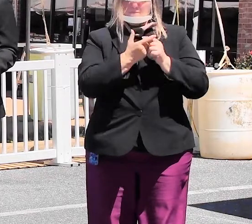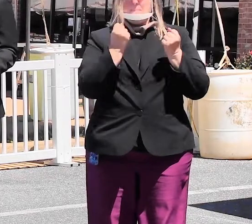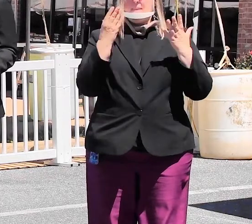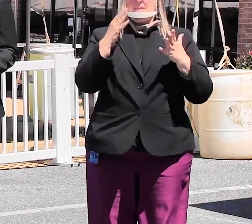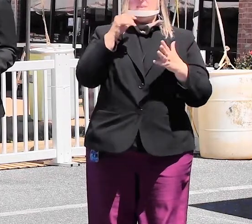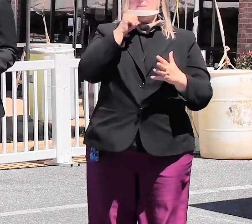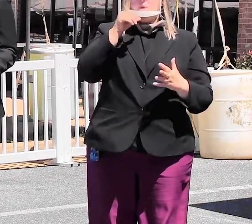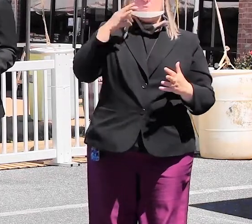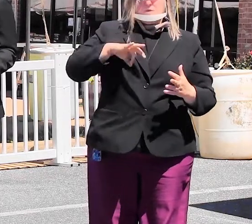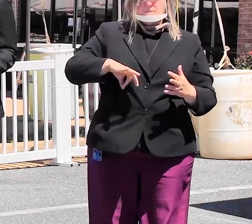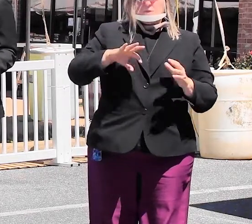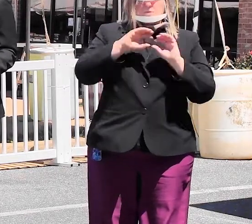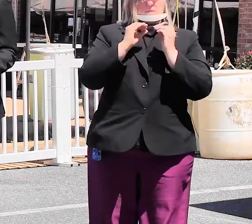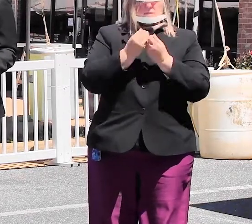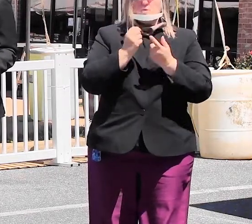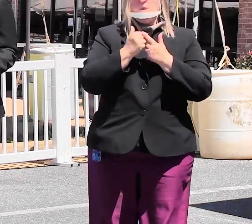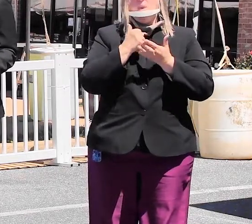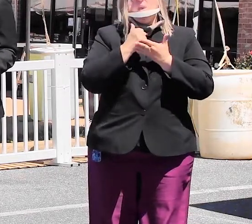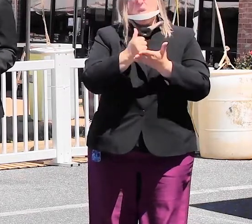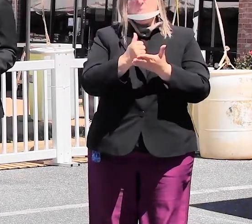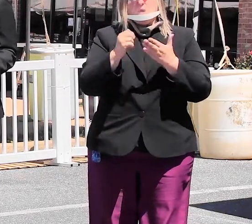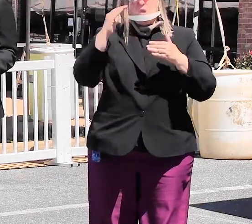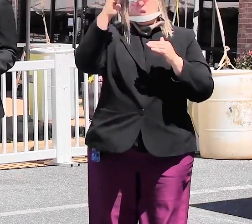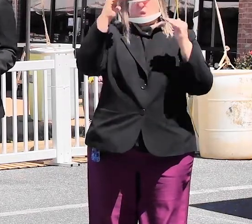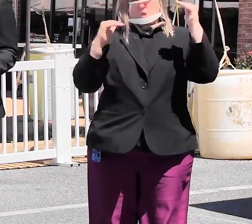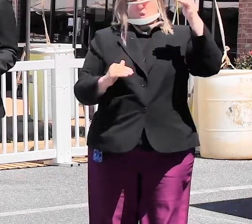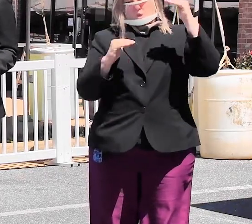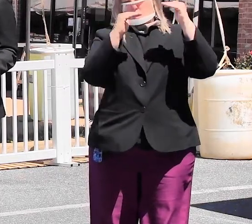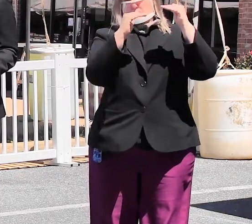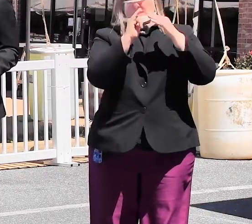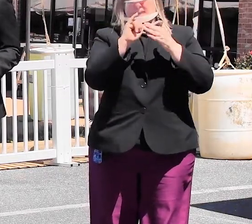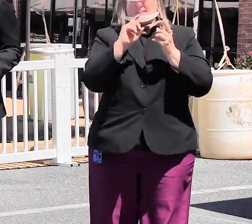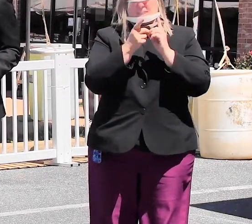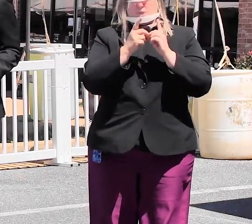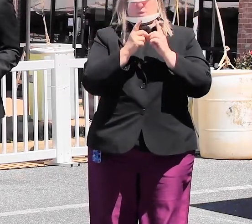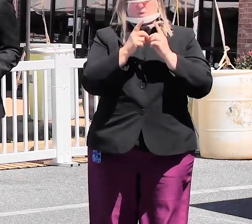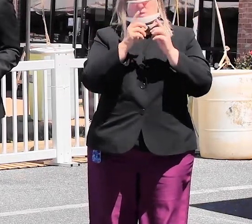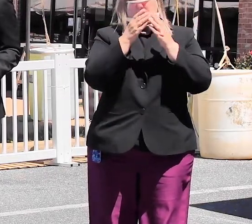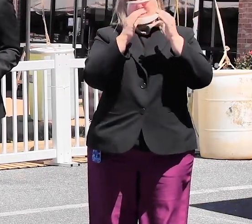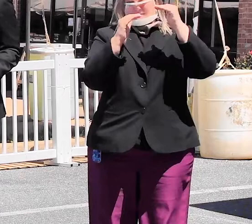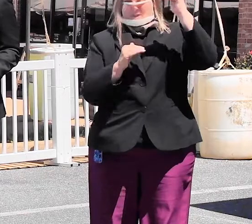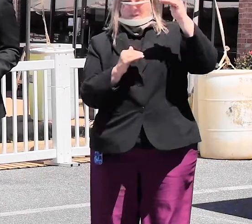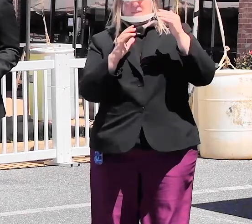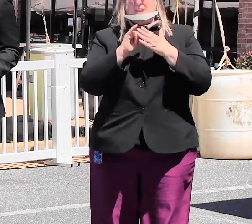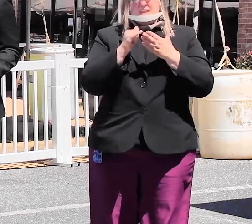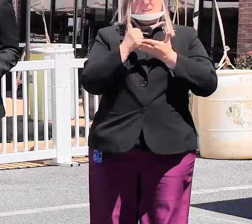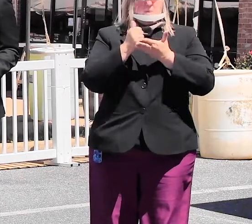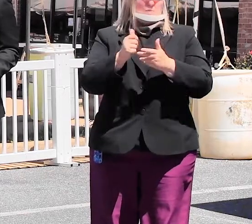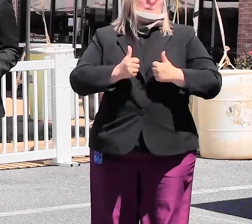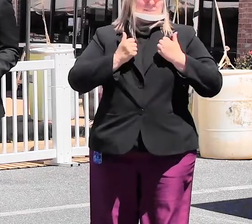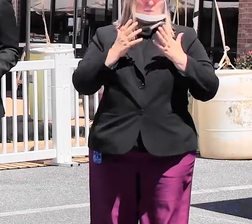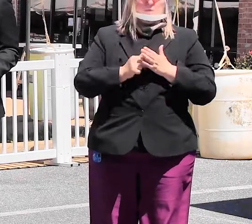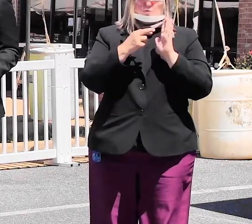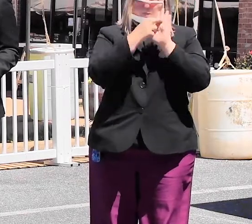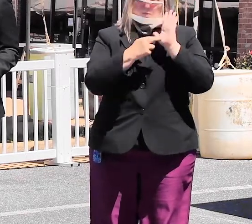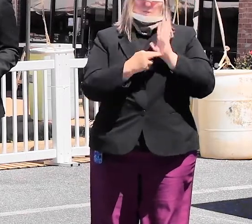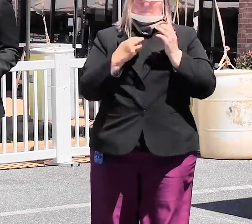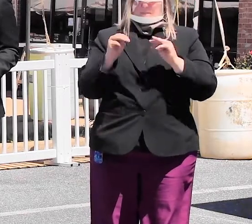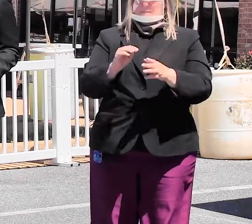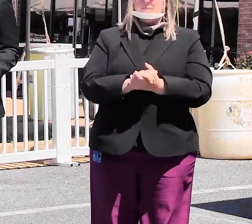close the digital divide and assist residents with registration needs.